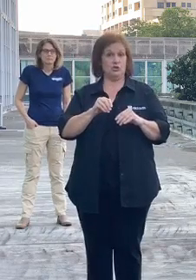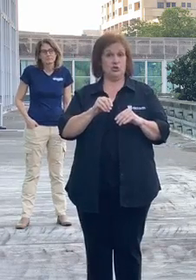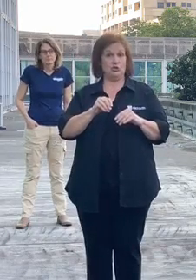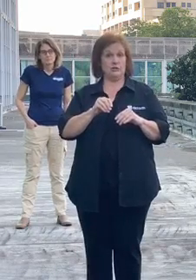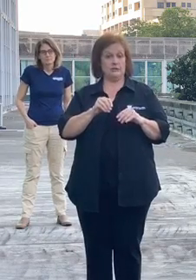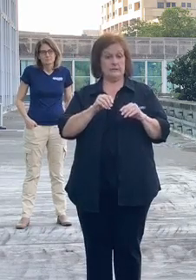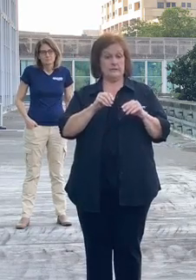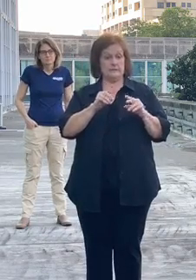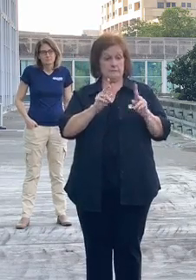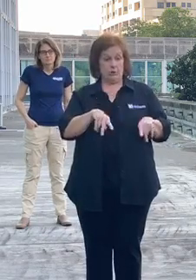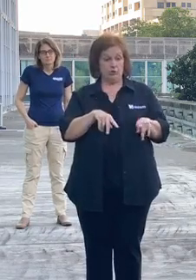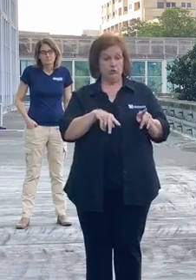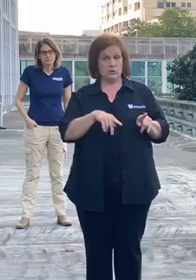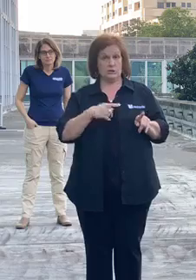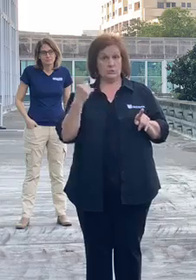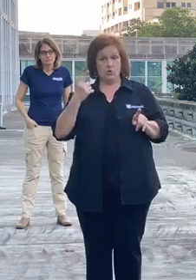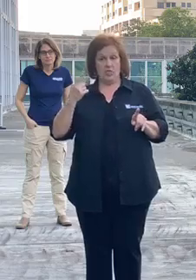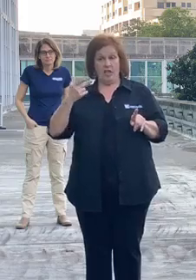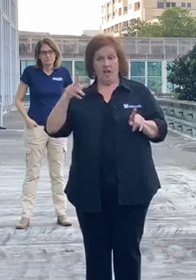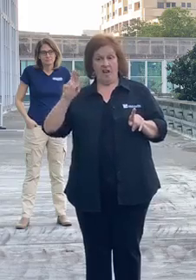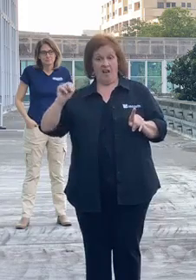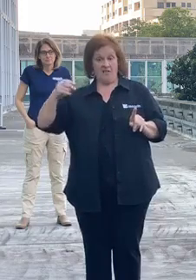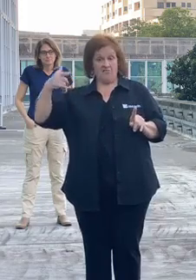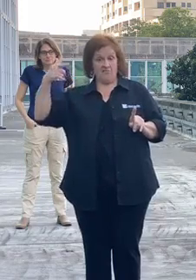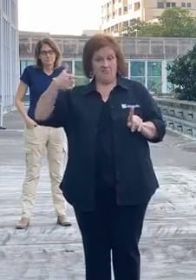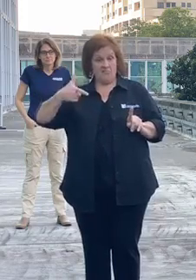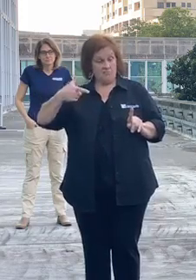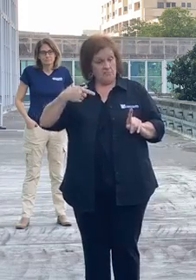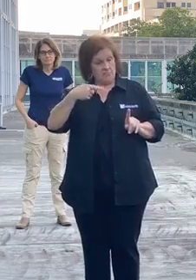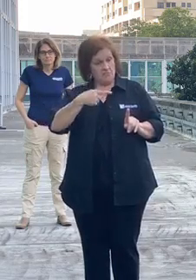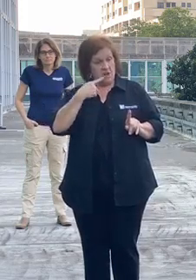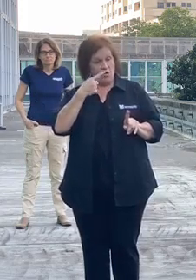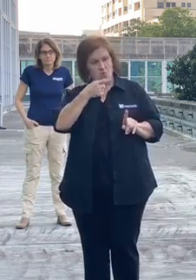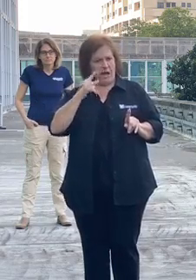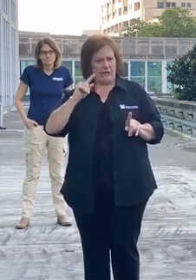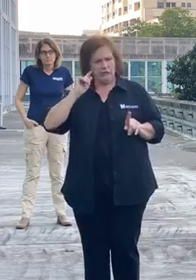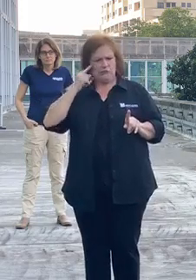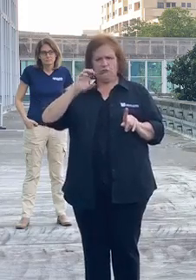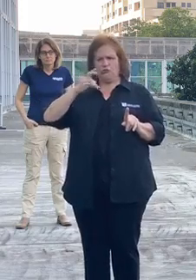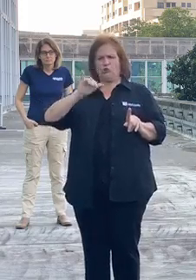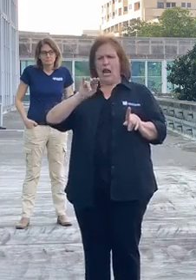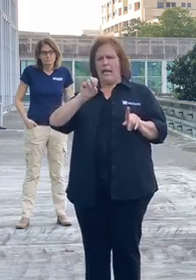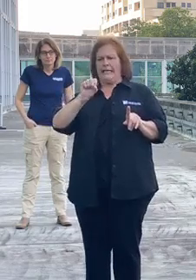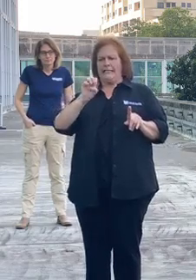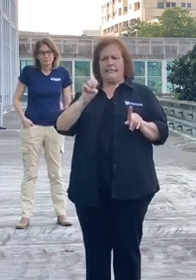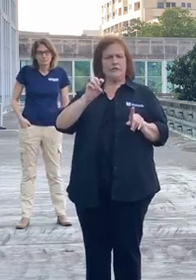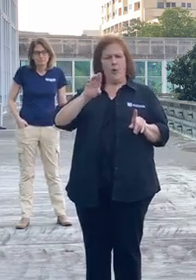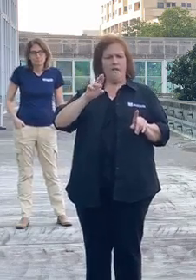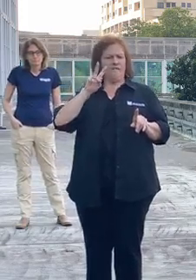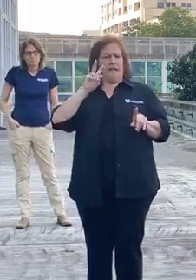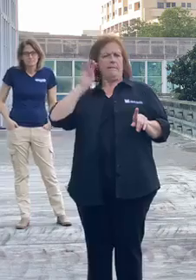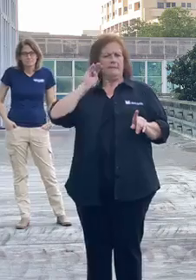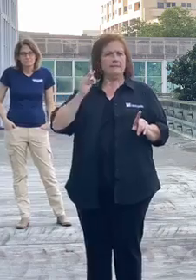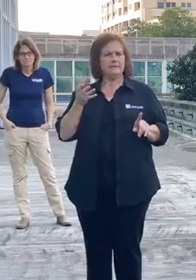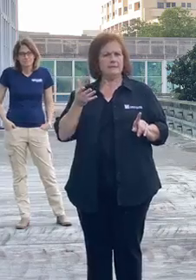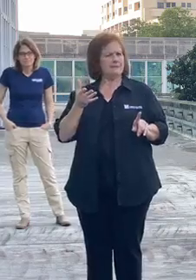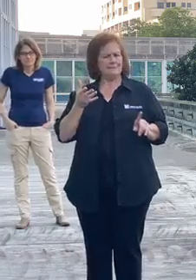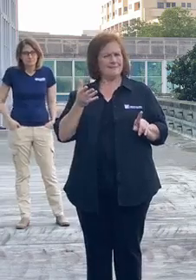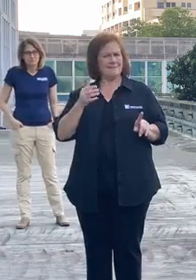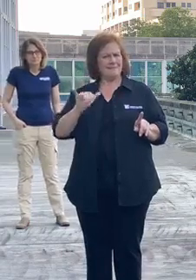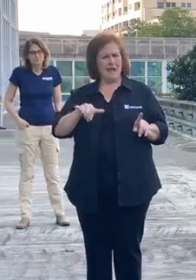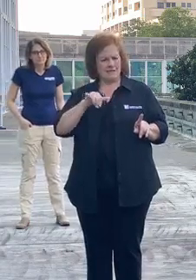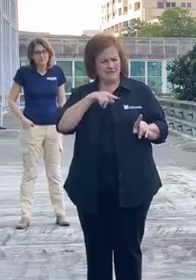gun, and someone asking him if he was Chinese or Vietnamese.